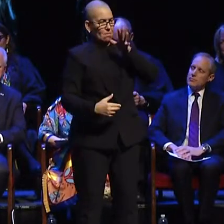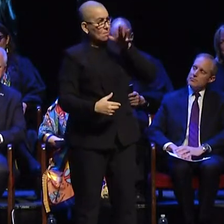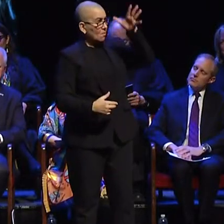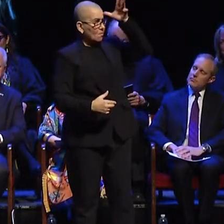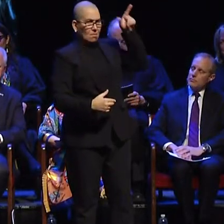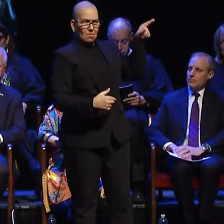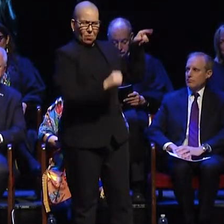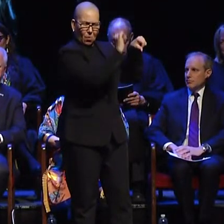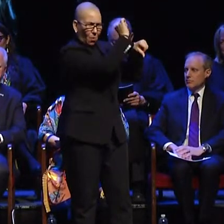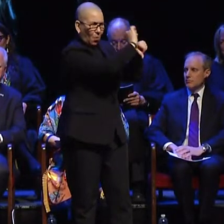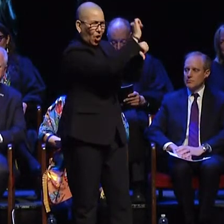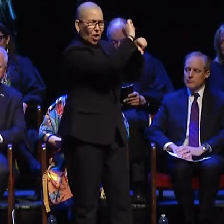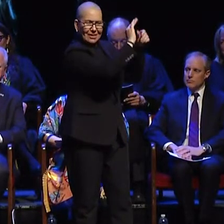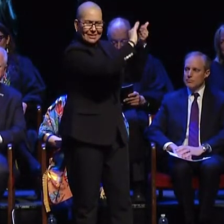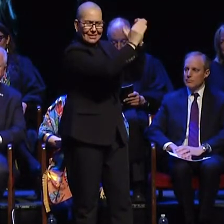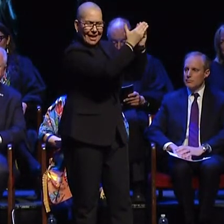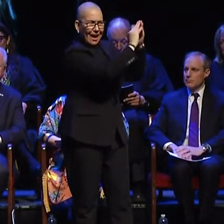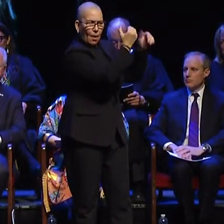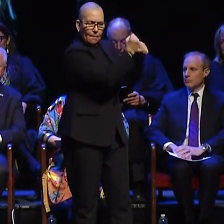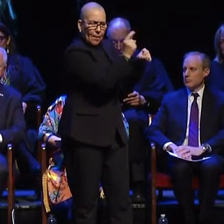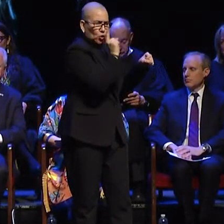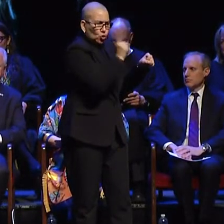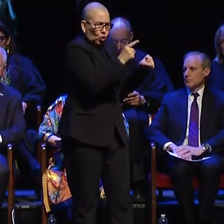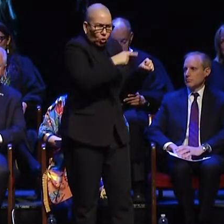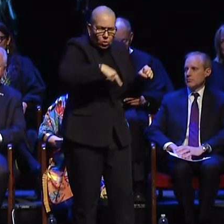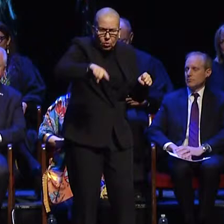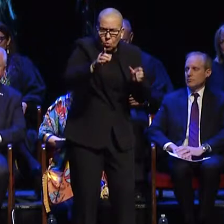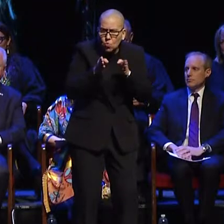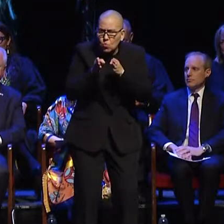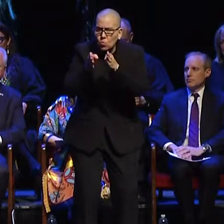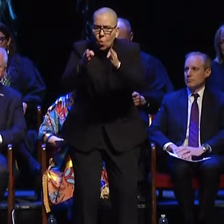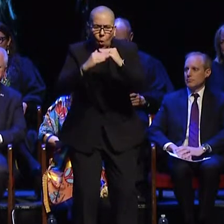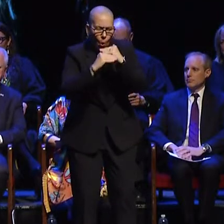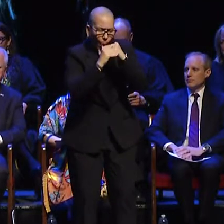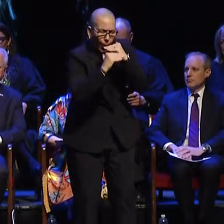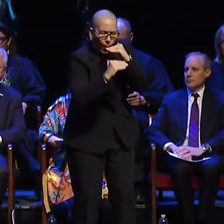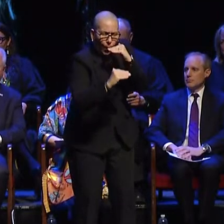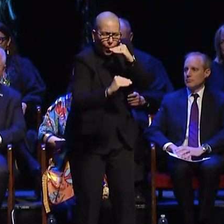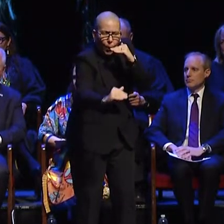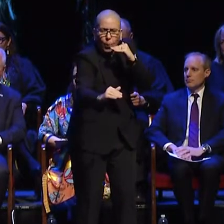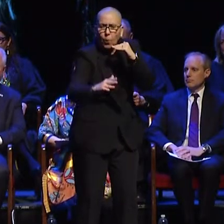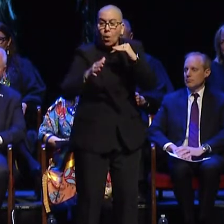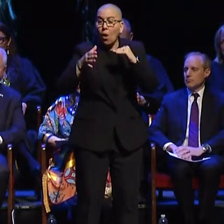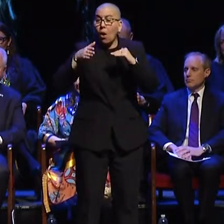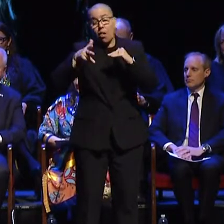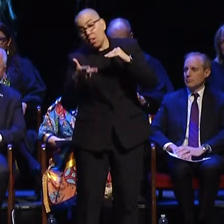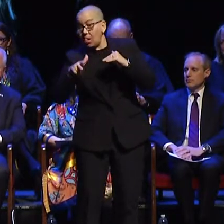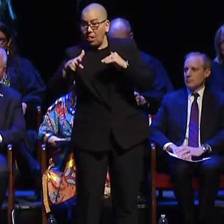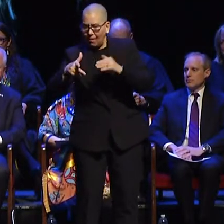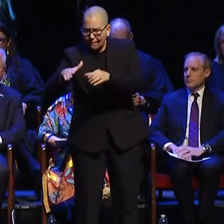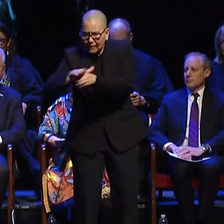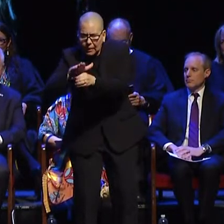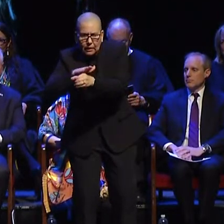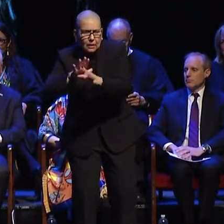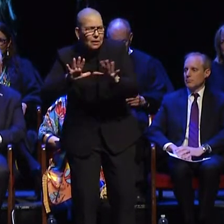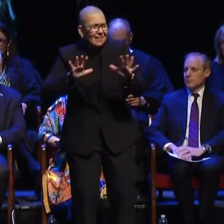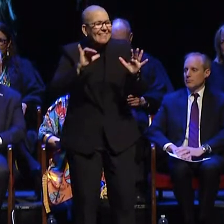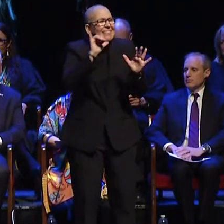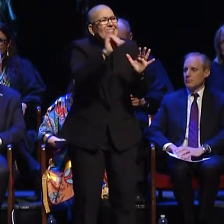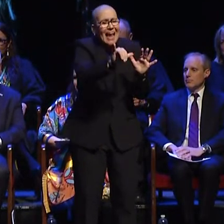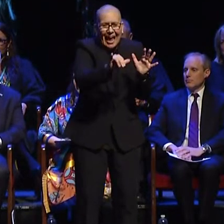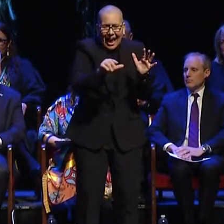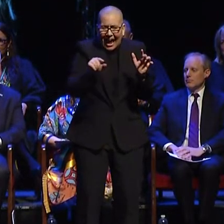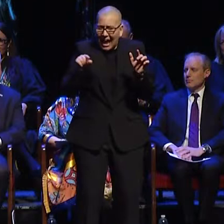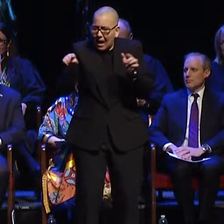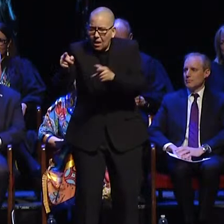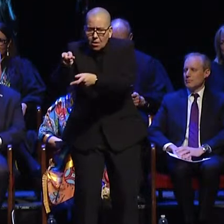get our roads paved, and the dust didn't keep my friend with asthma inside. So those hundreds of Minnesotans being sworn in this week